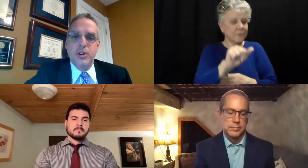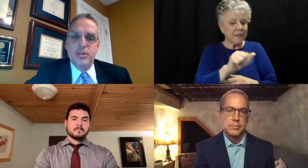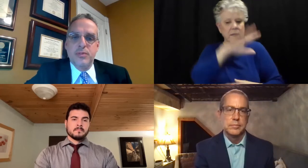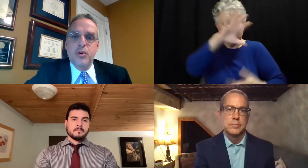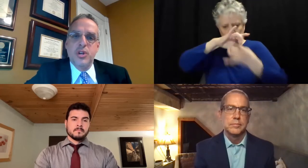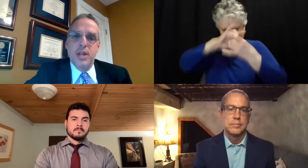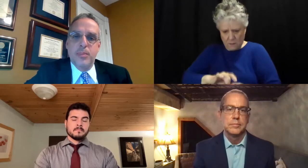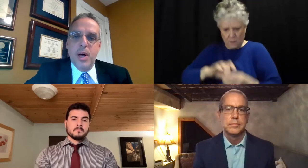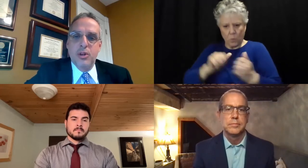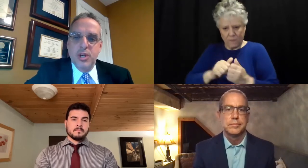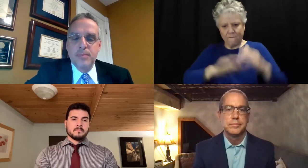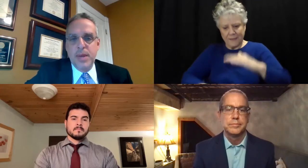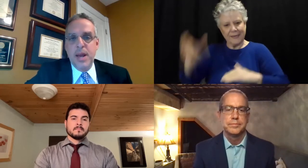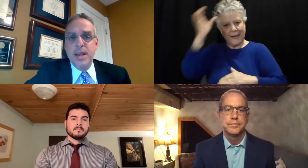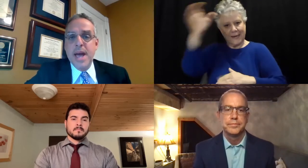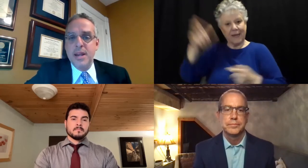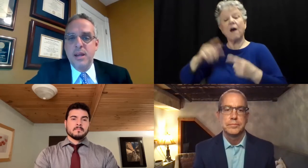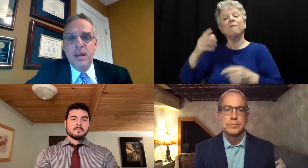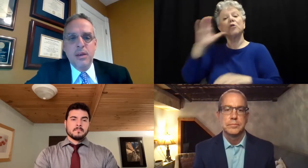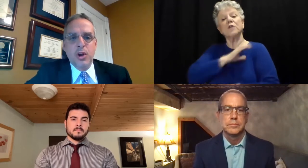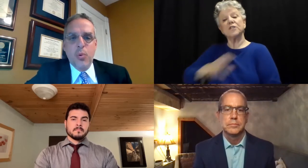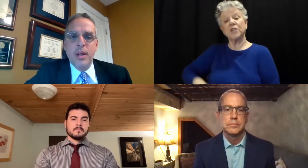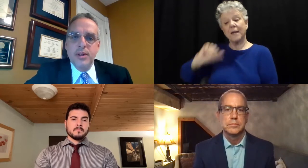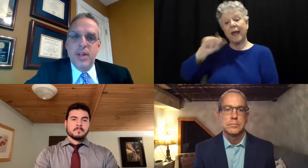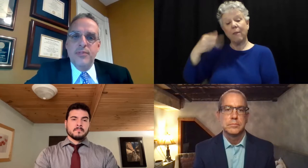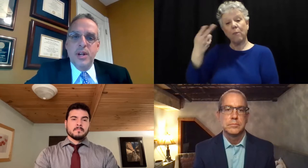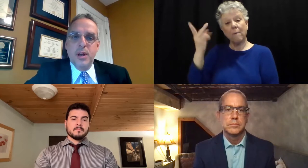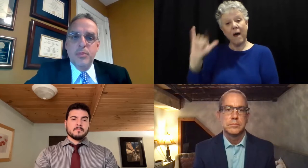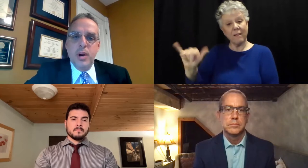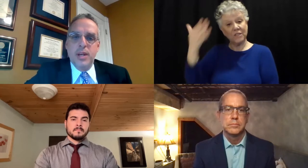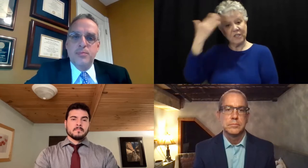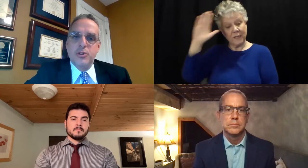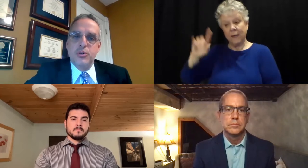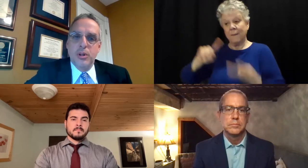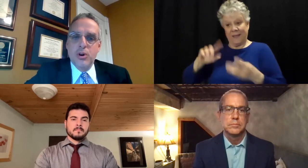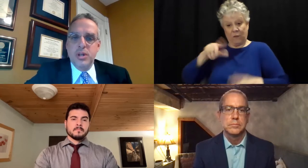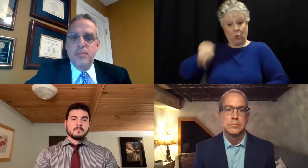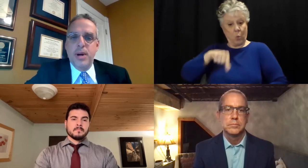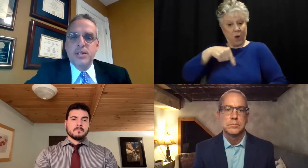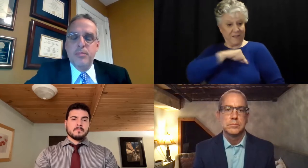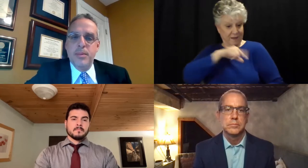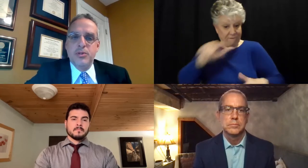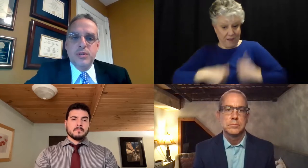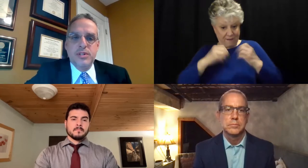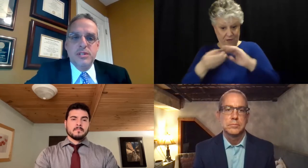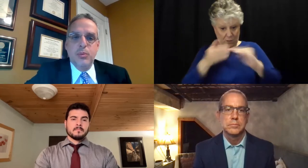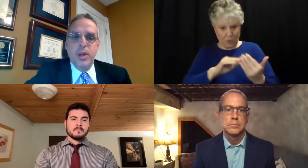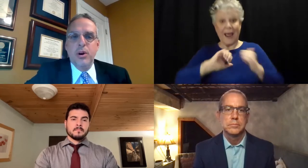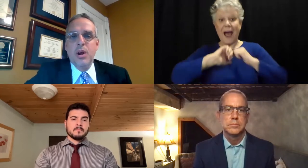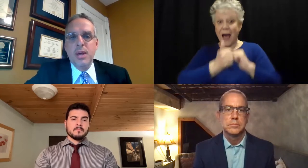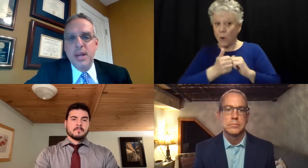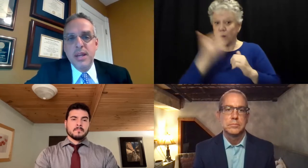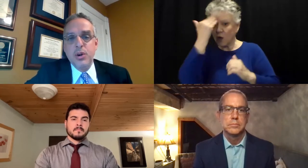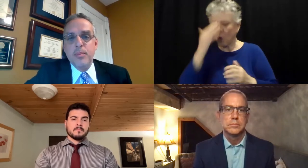fundamental convictions of Christian anthropology. And he added, the quality of life in a community is measured largely by its commitment to assist